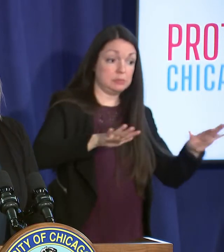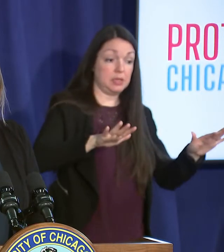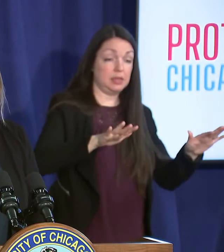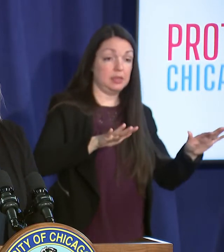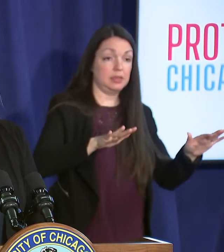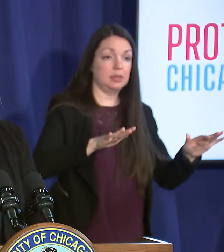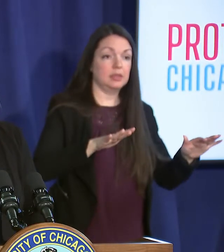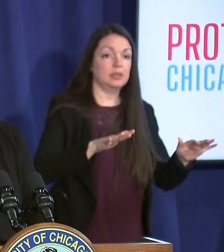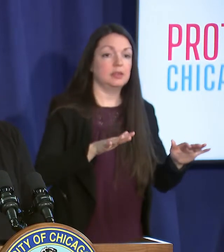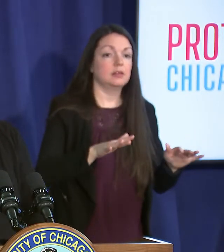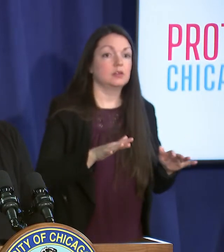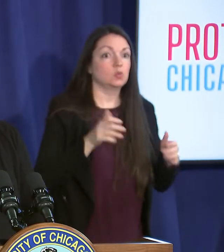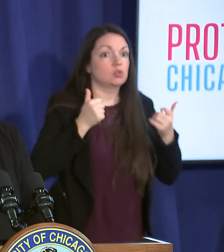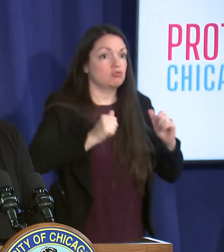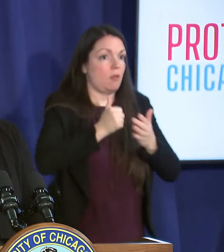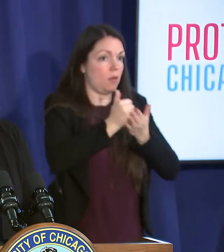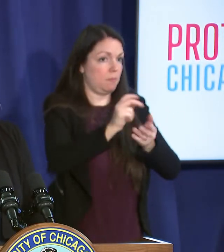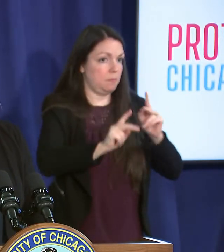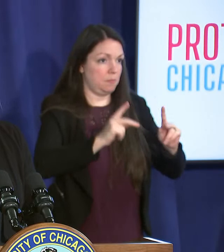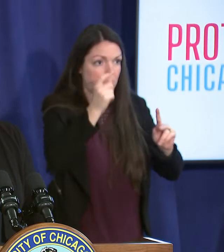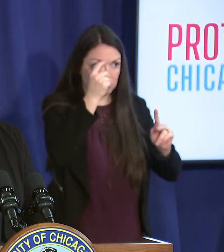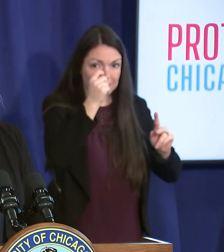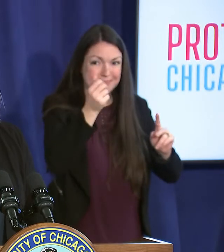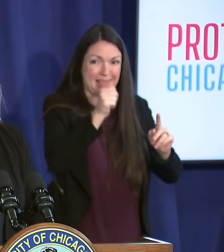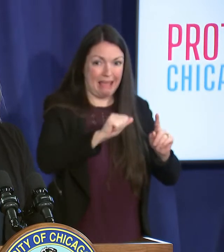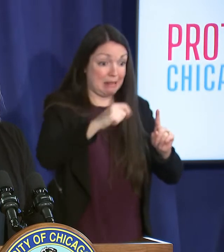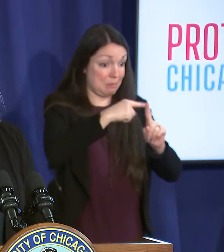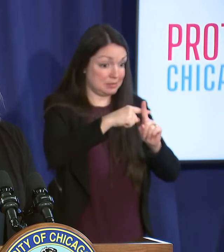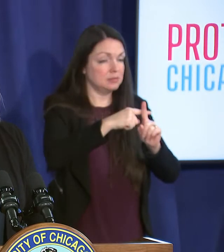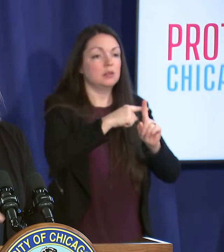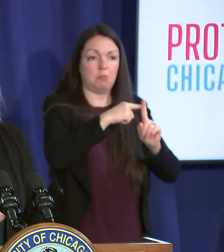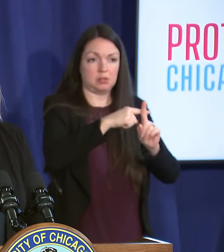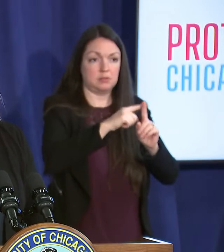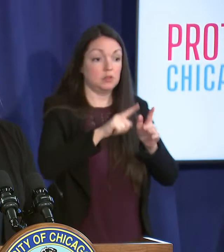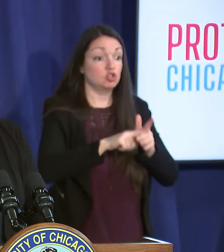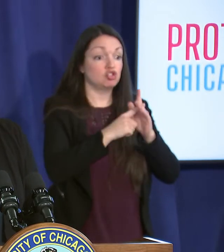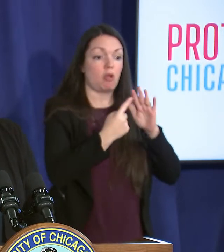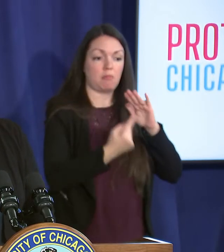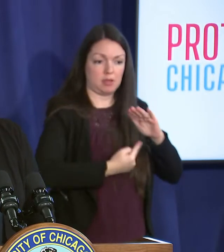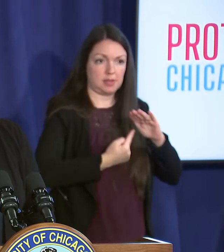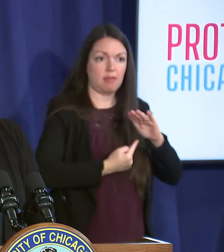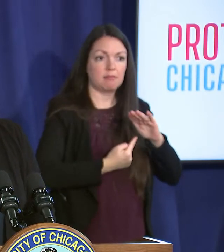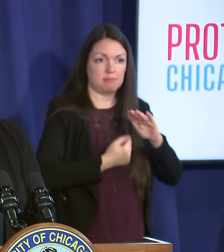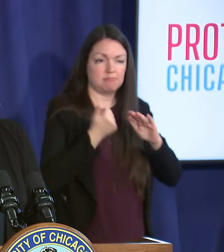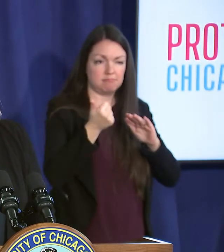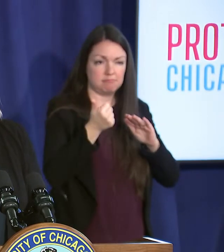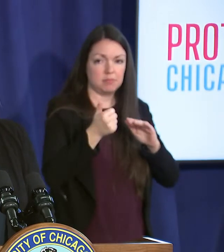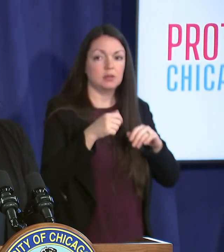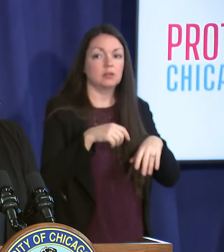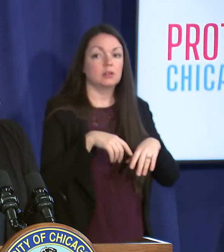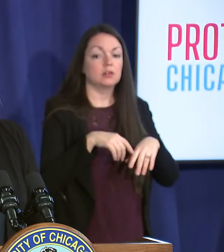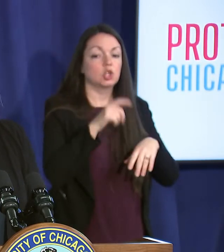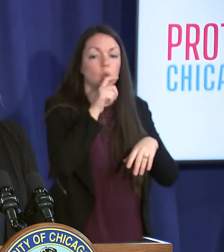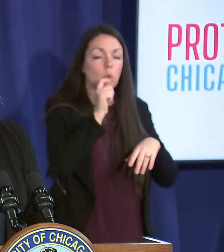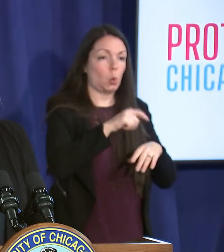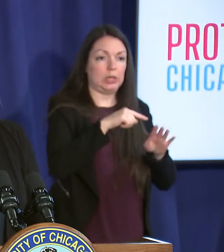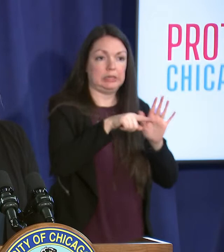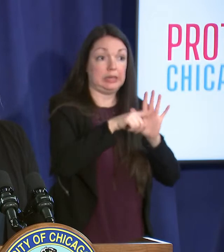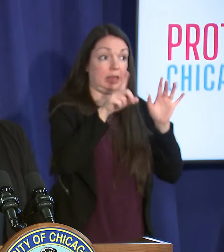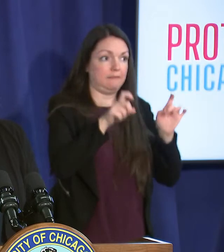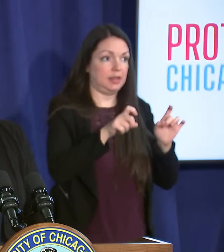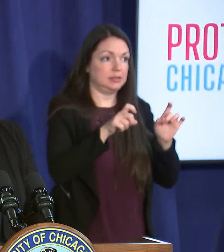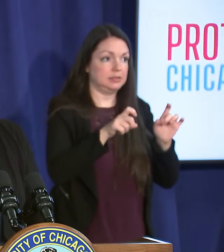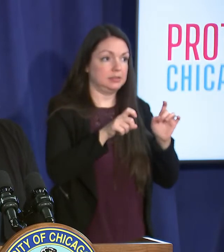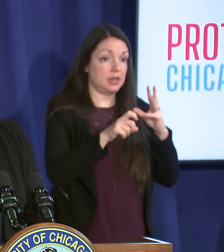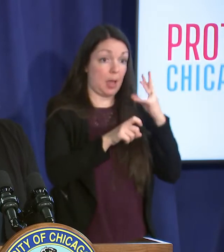where we've really tried to help folks understand any positive is positive. Start isolating from there. You do not need a negative test to